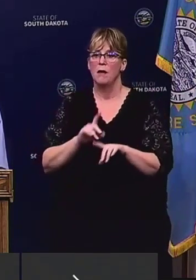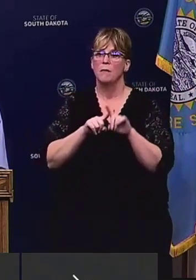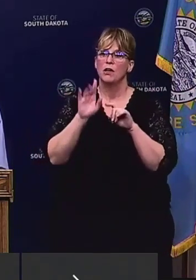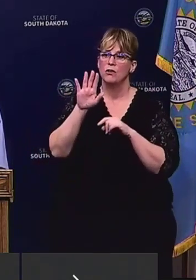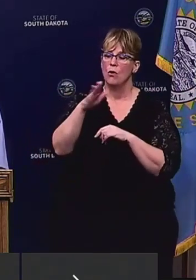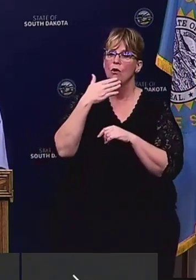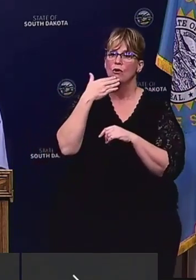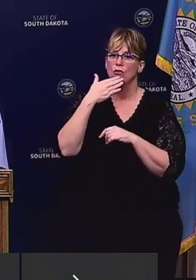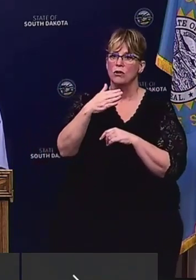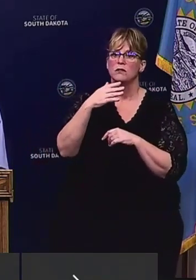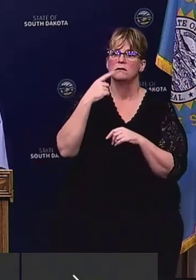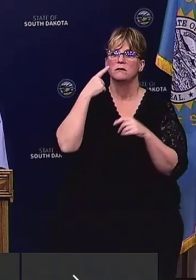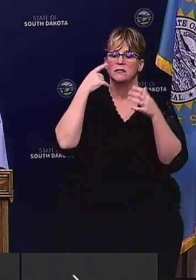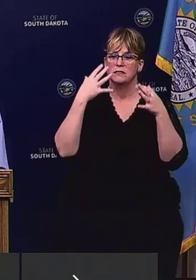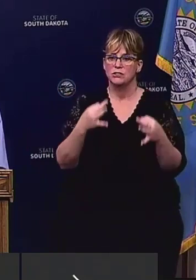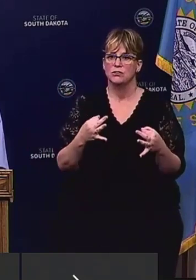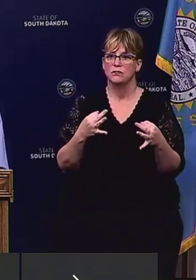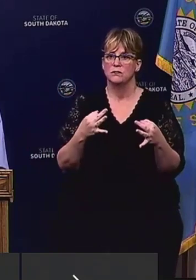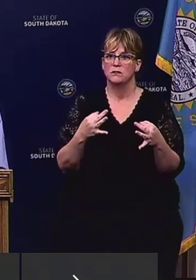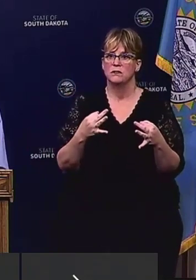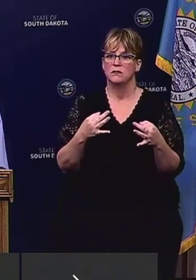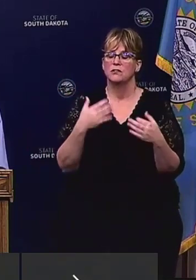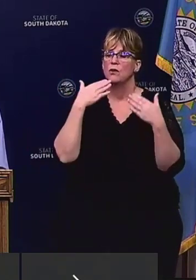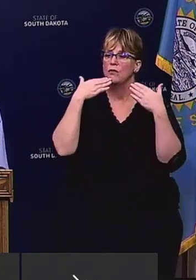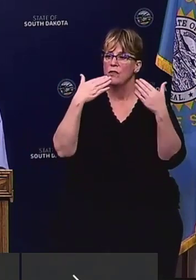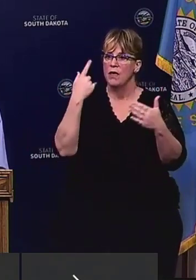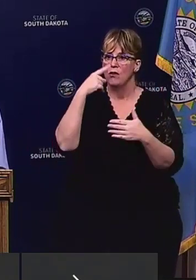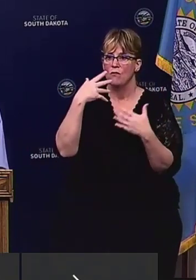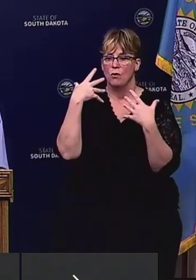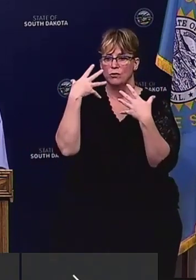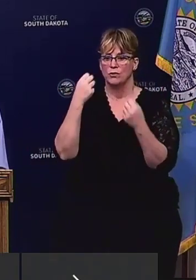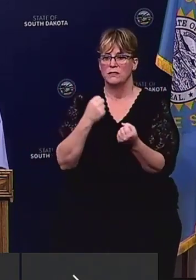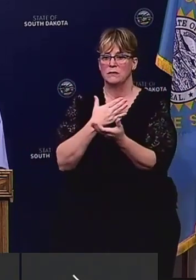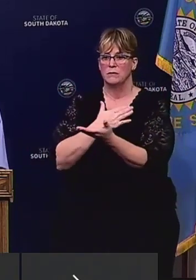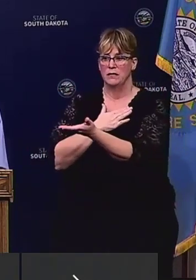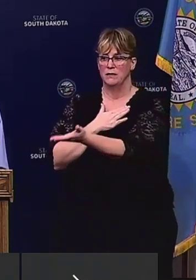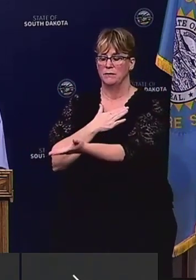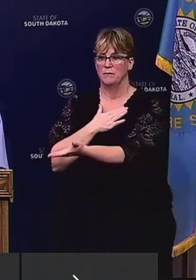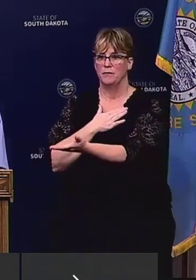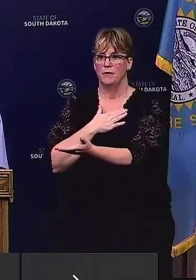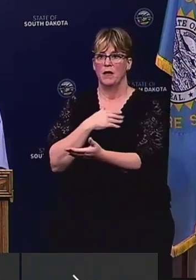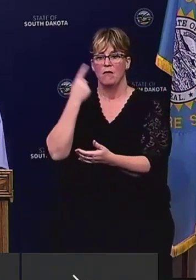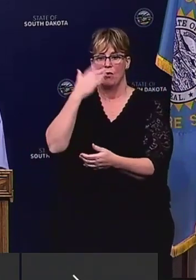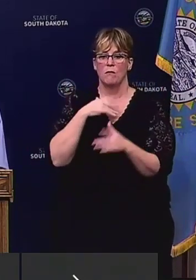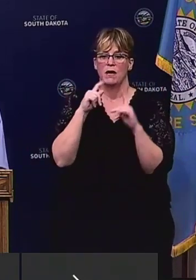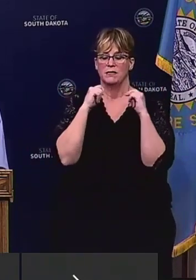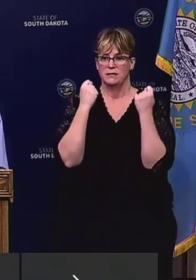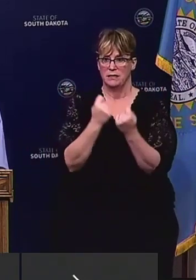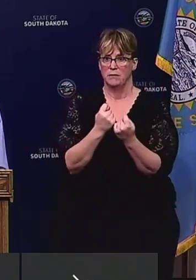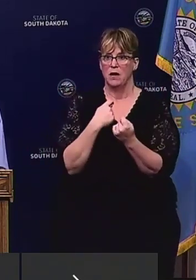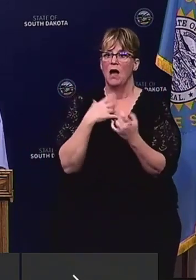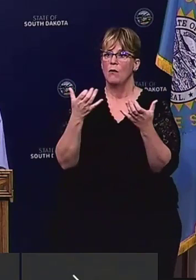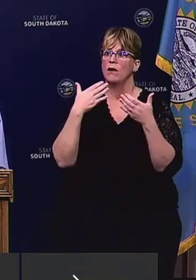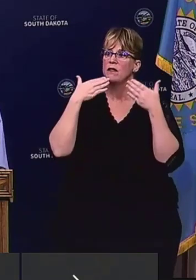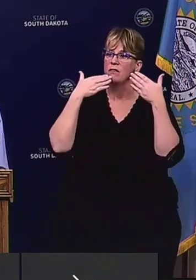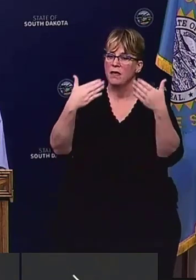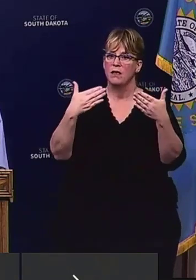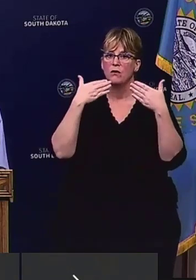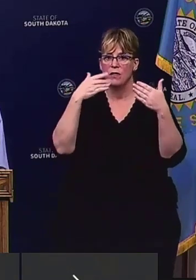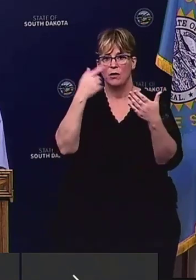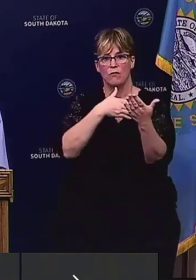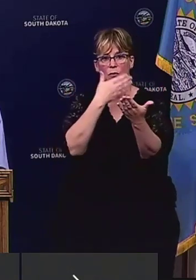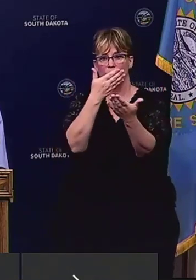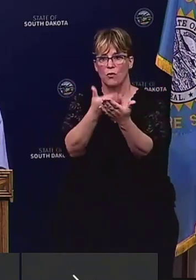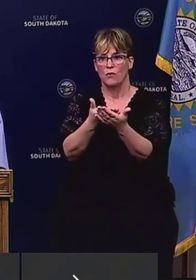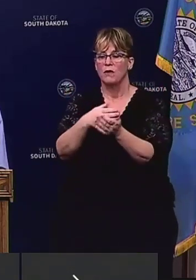the position that we're in today. So thank you for trusting me. Thank you for trusting my team. And I want to thank you for